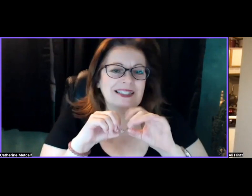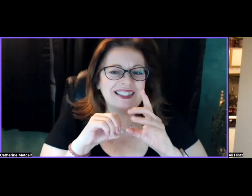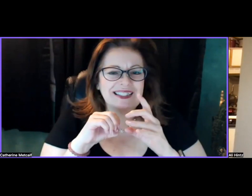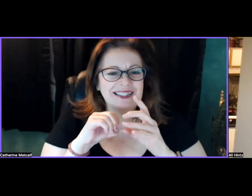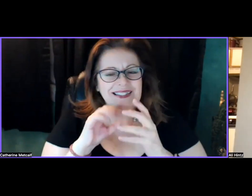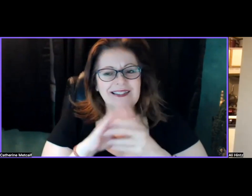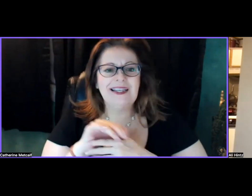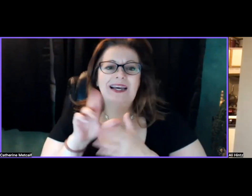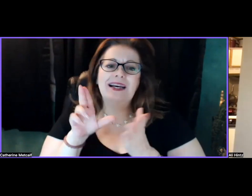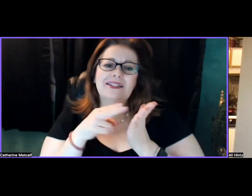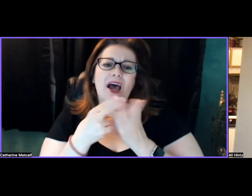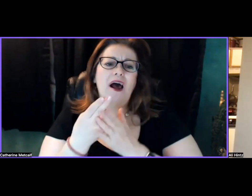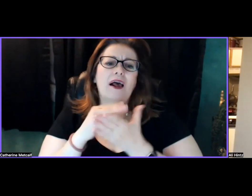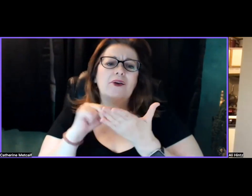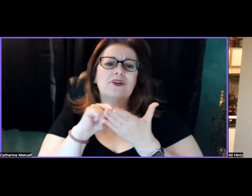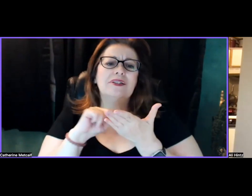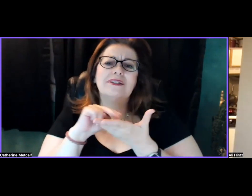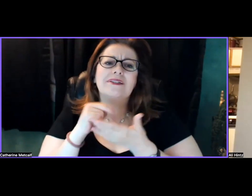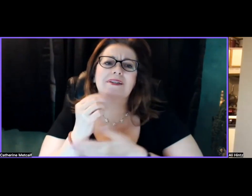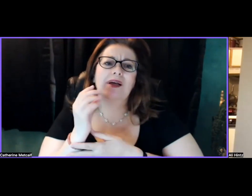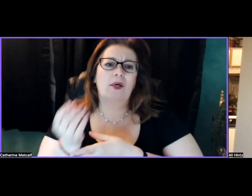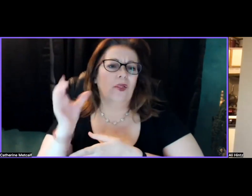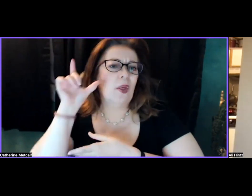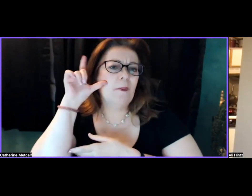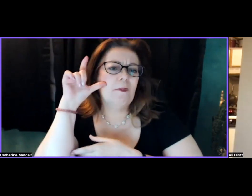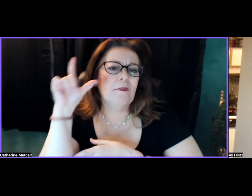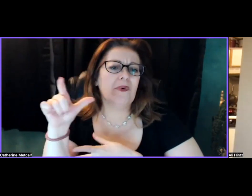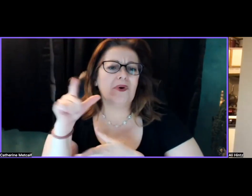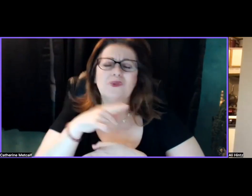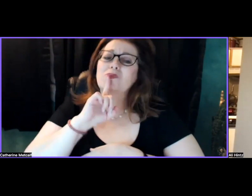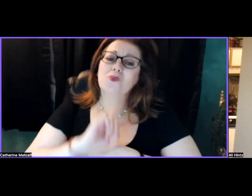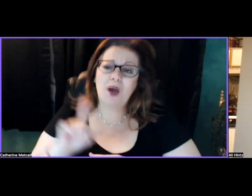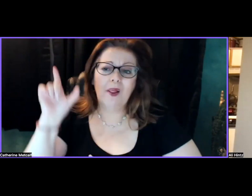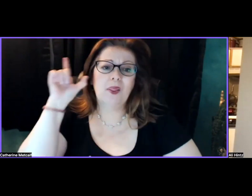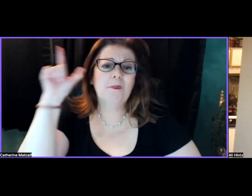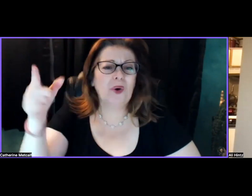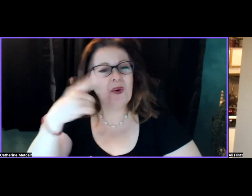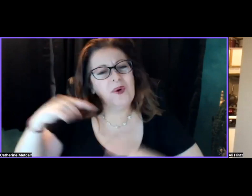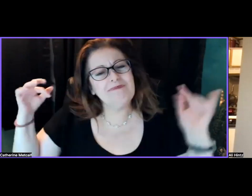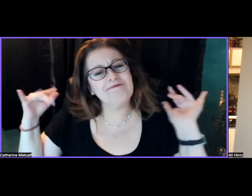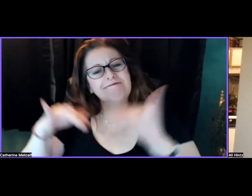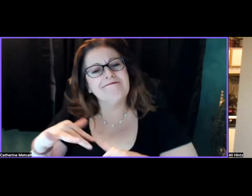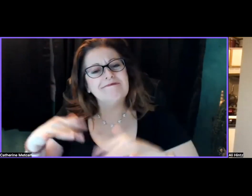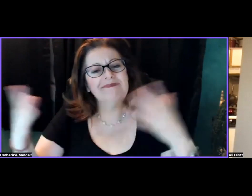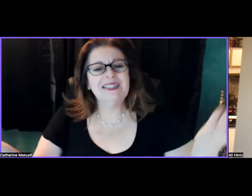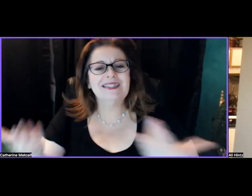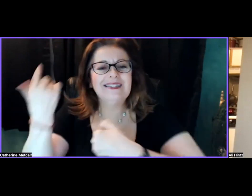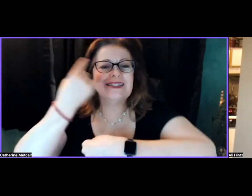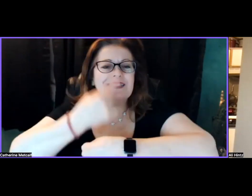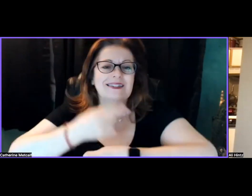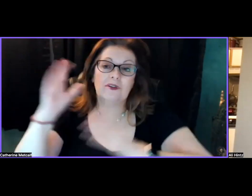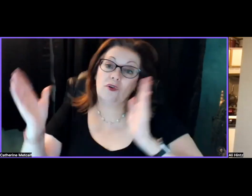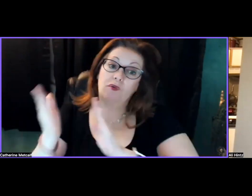moon, swallow the moon. Yes, we gather here today, friends and family all, in front of Mama's